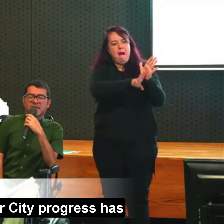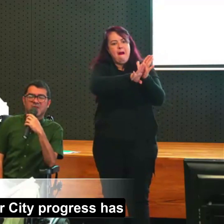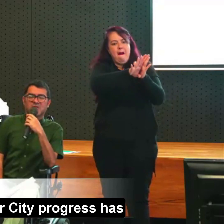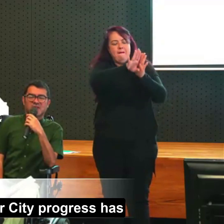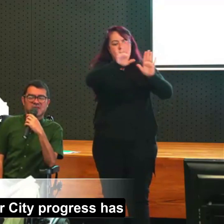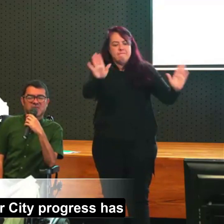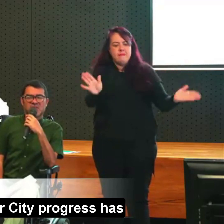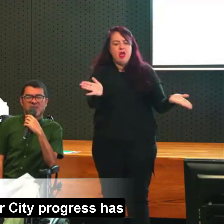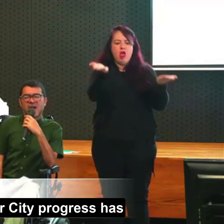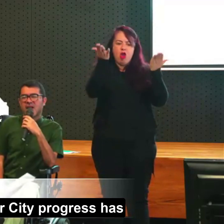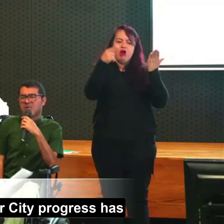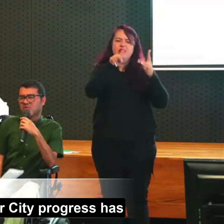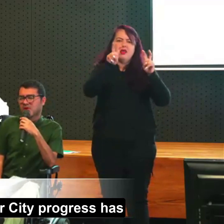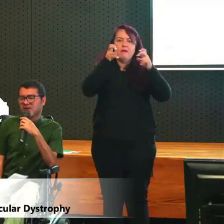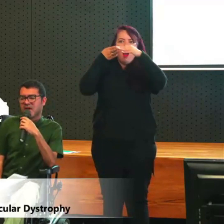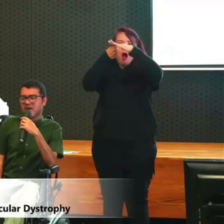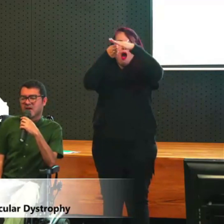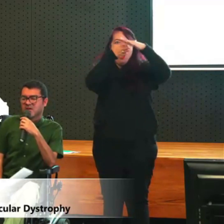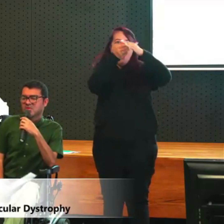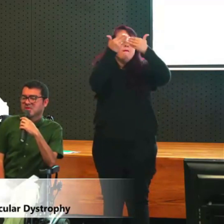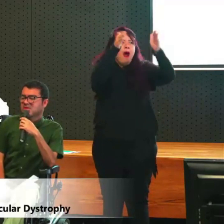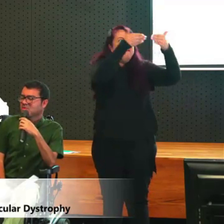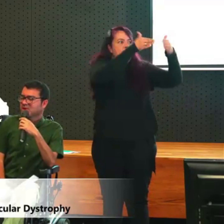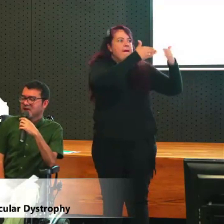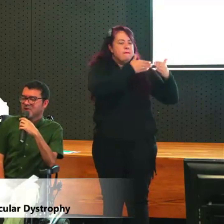and our city progresses.